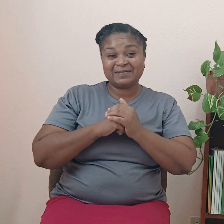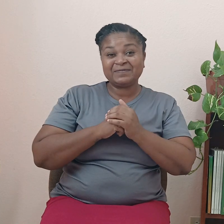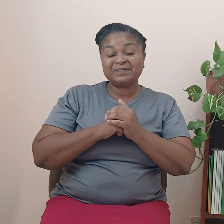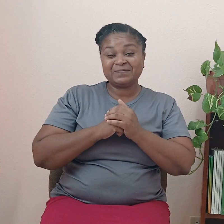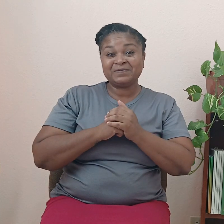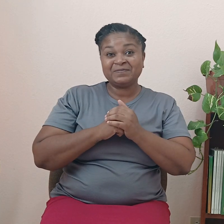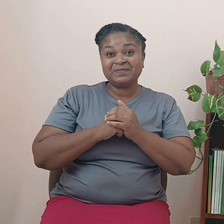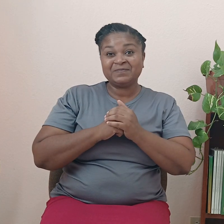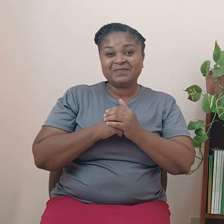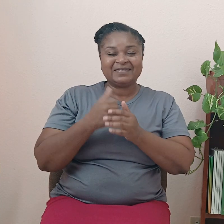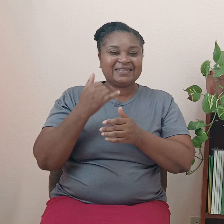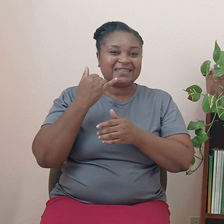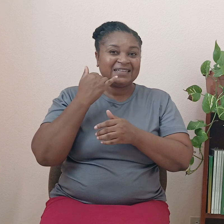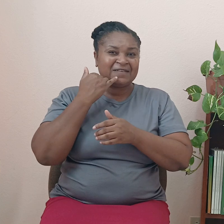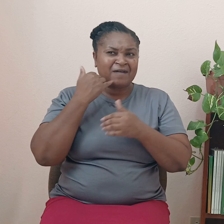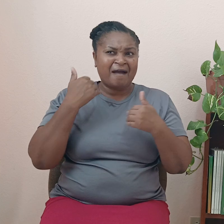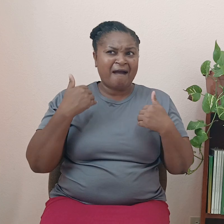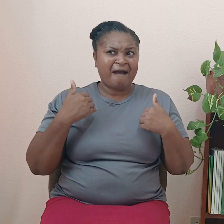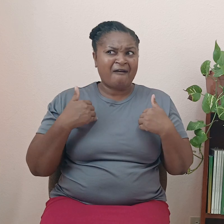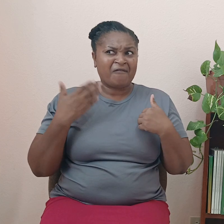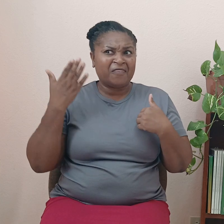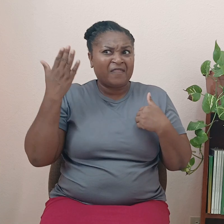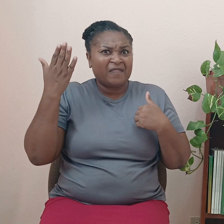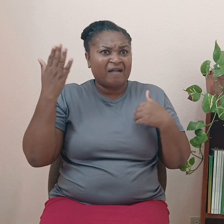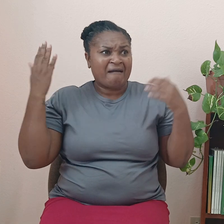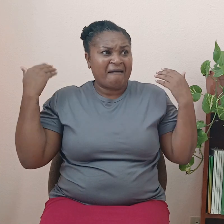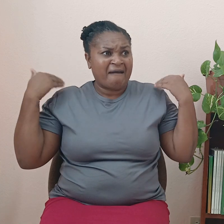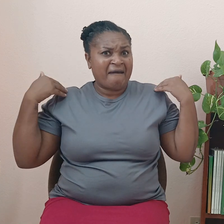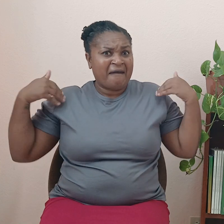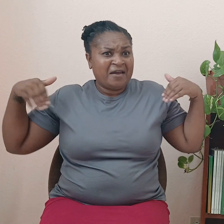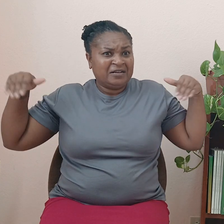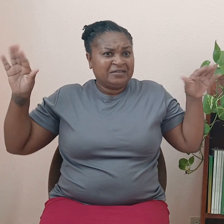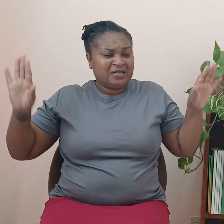If there's an angel outside my room,